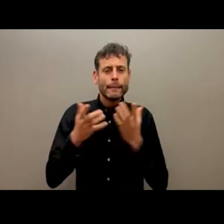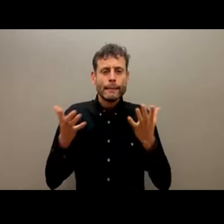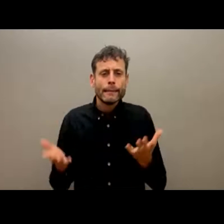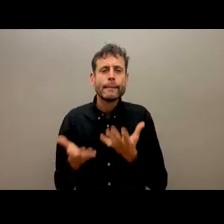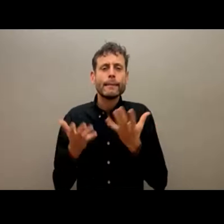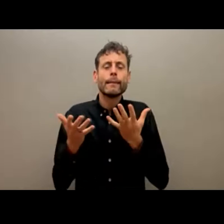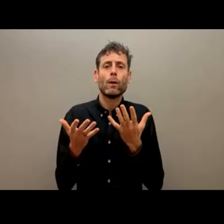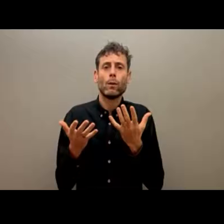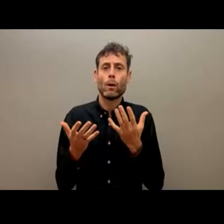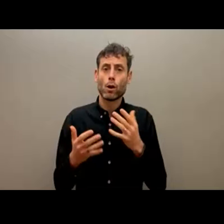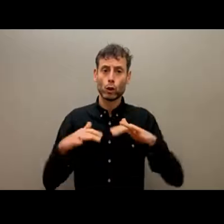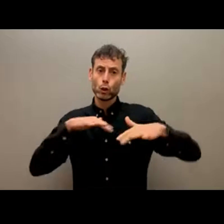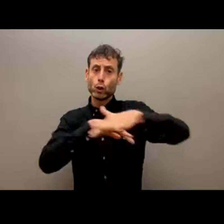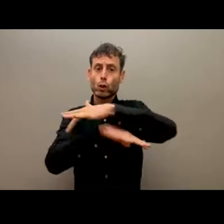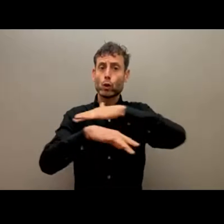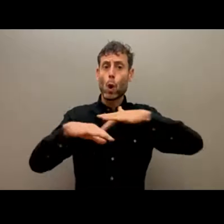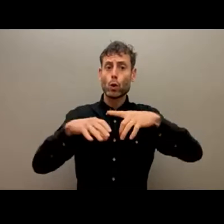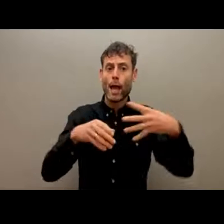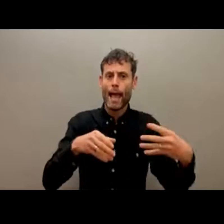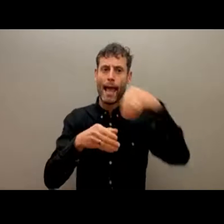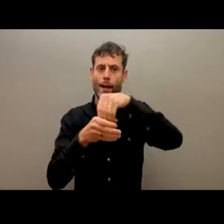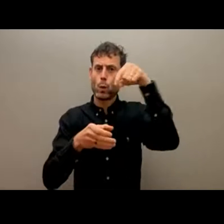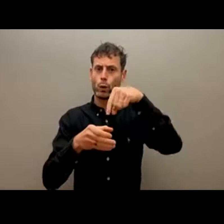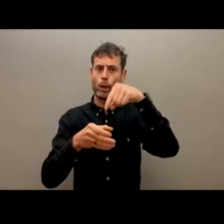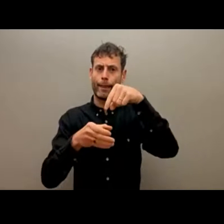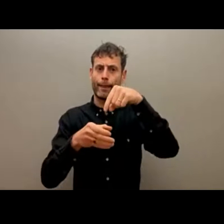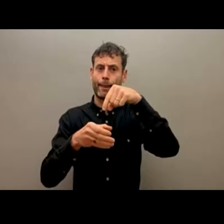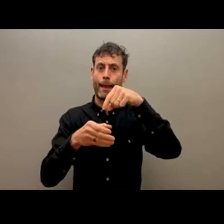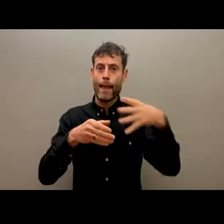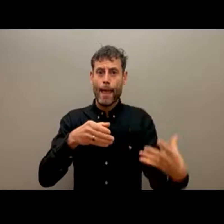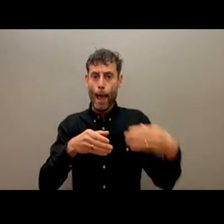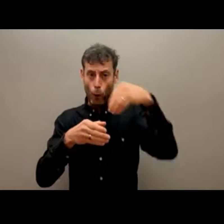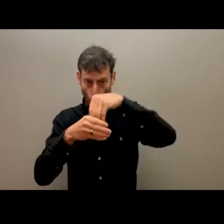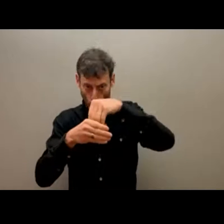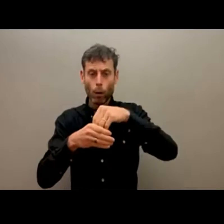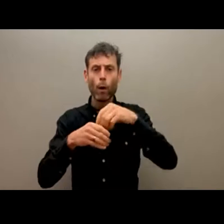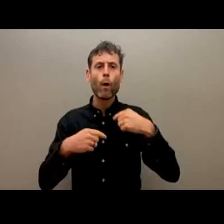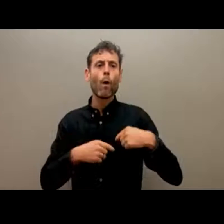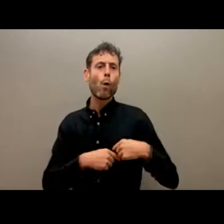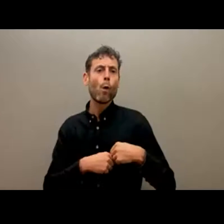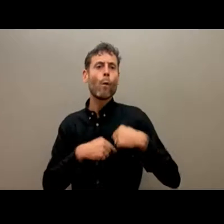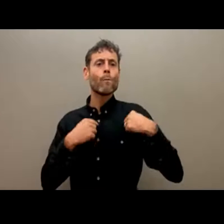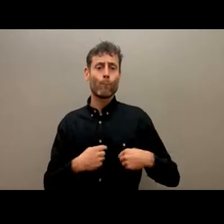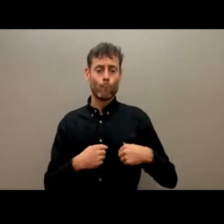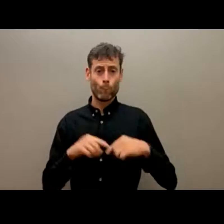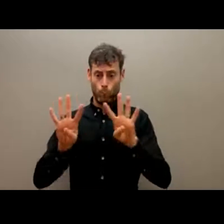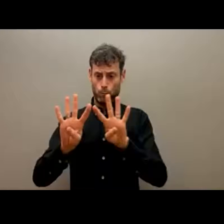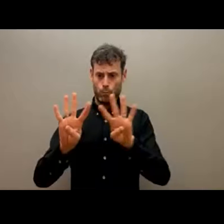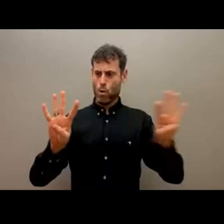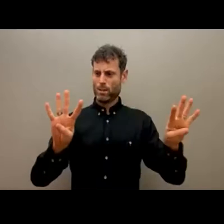social inclusion and greater diversity in those who volunteer. unfortunately, there is very